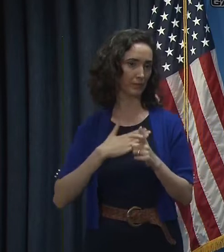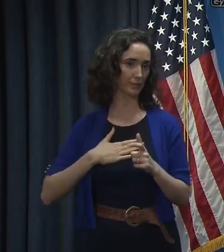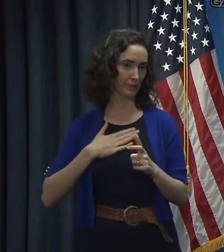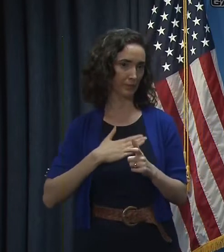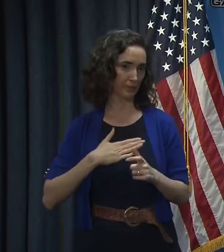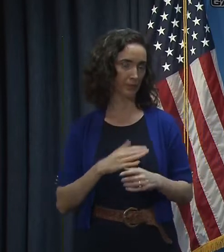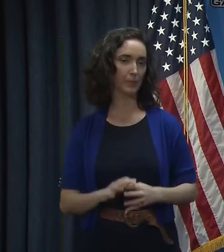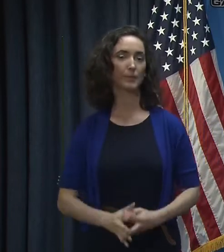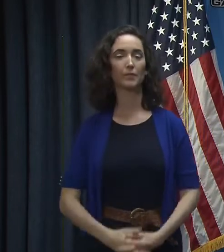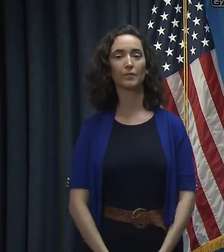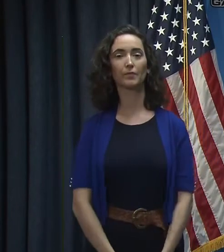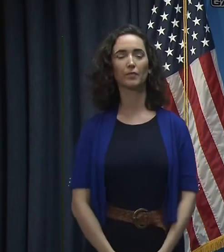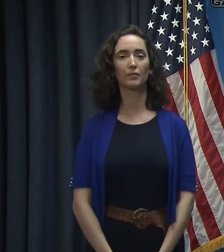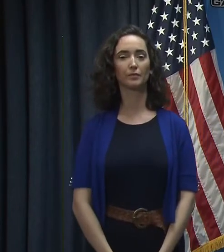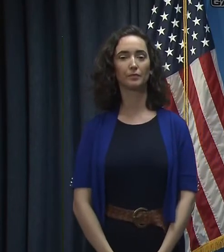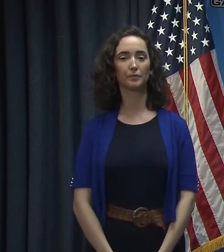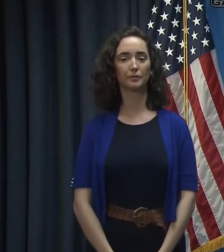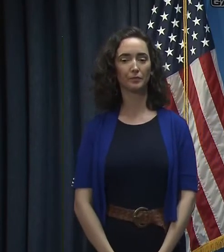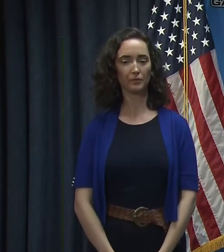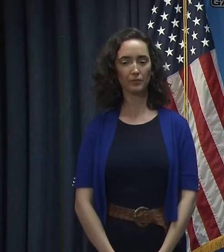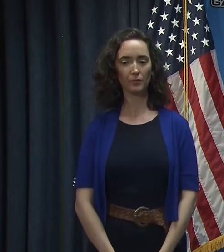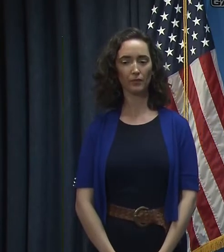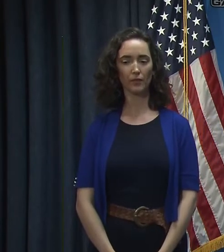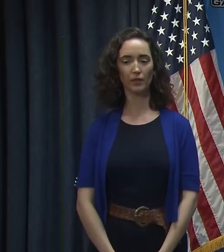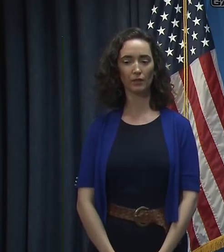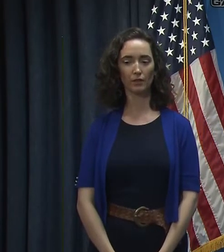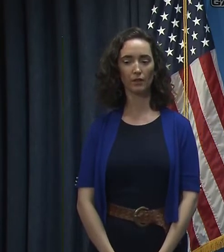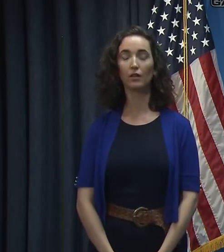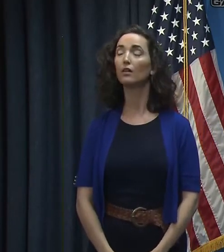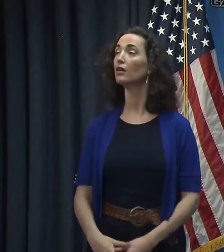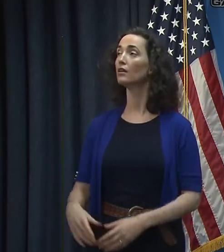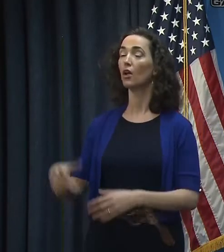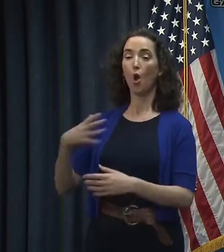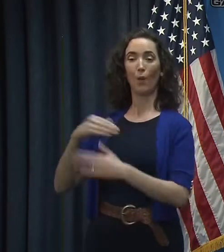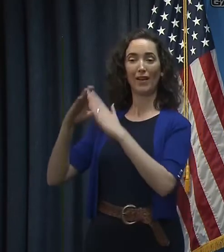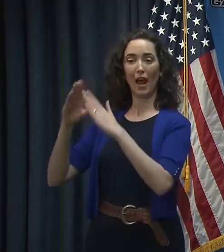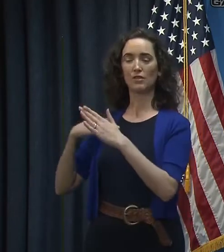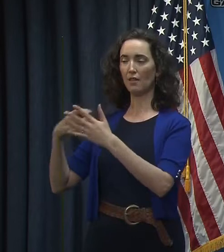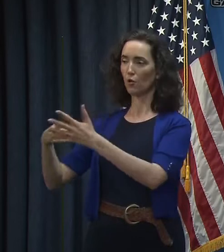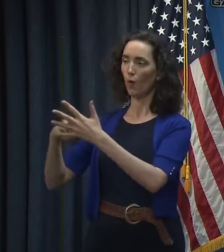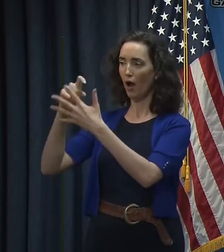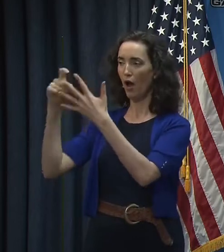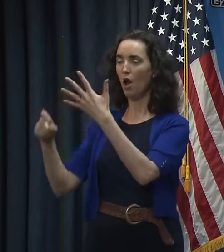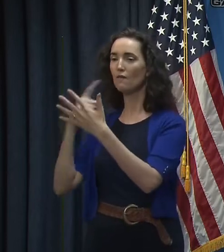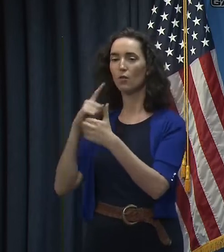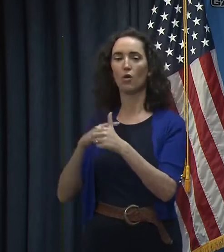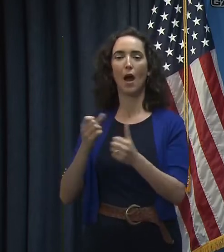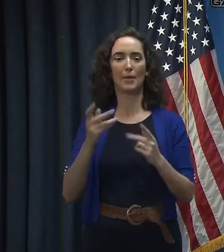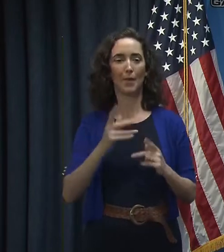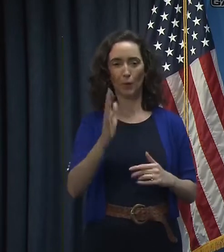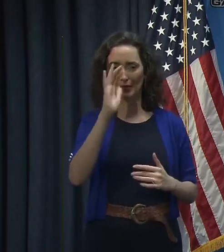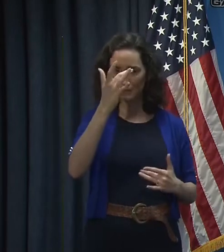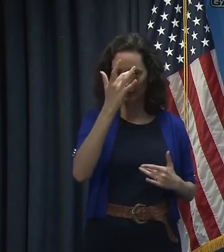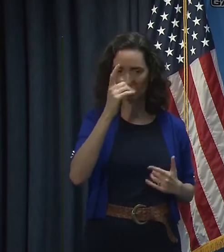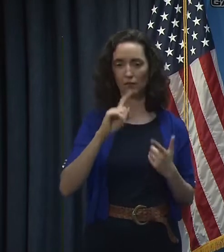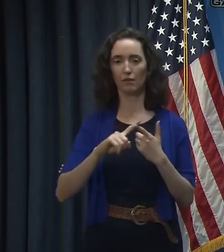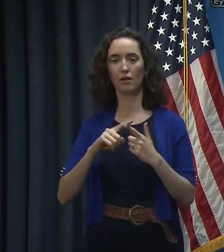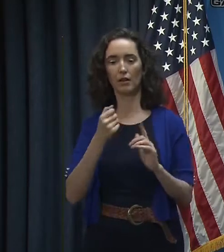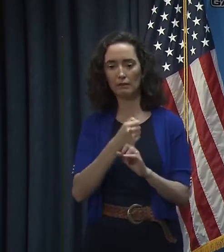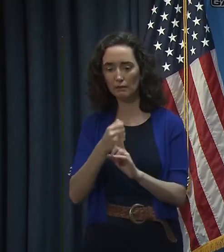If we meet the White House guidelines on symptoms, cases, and hospital capacity, and testing and contact